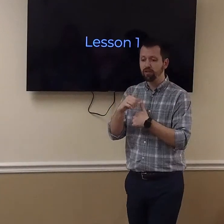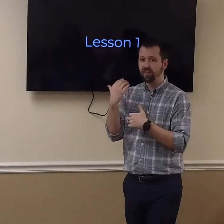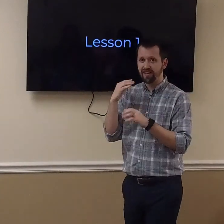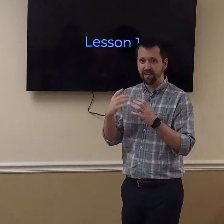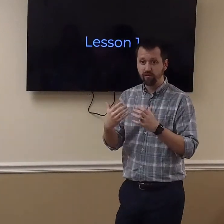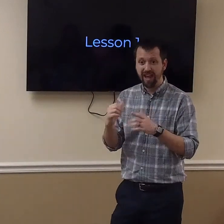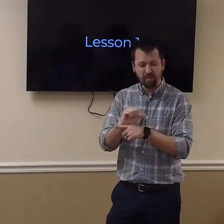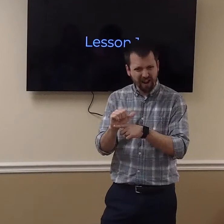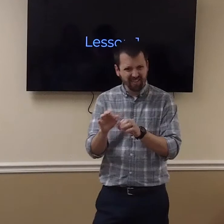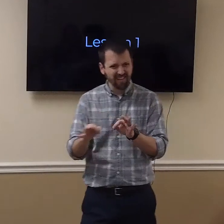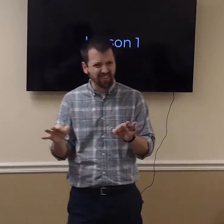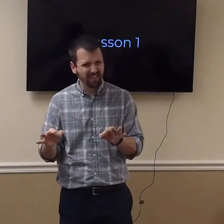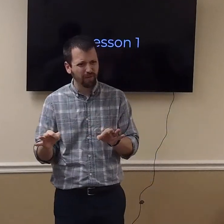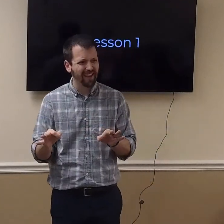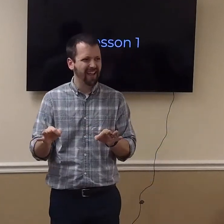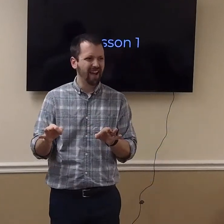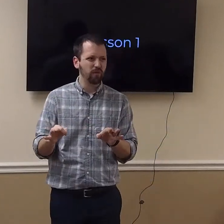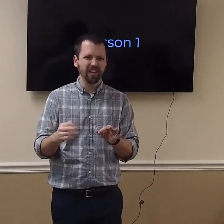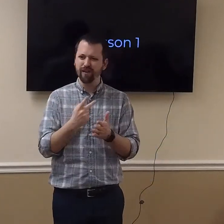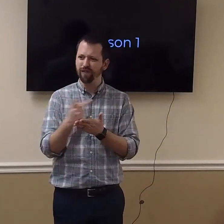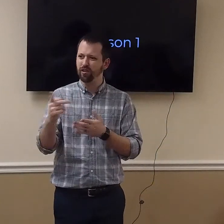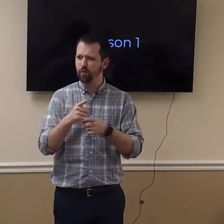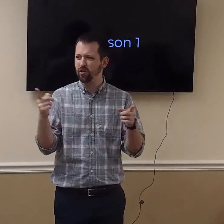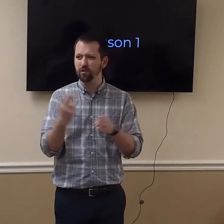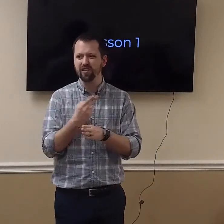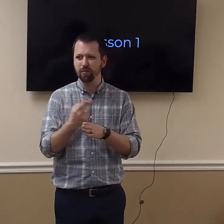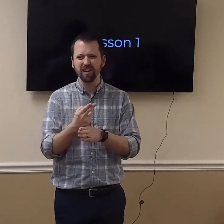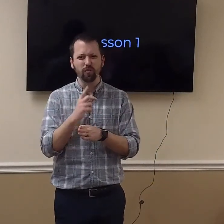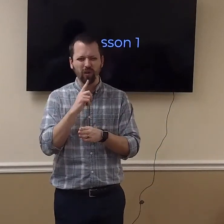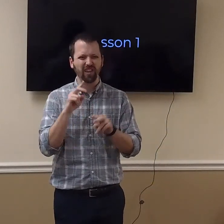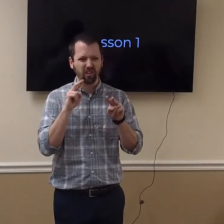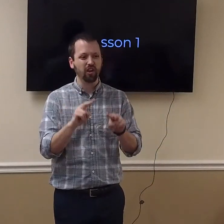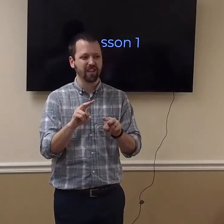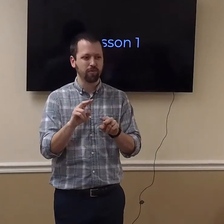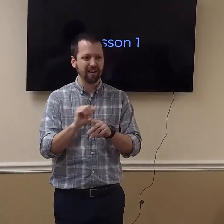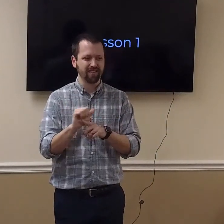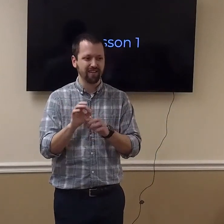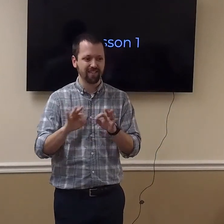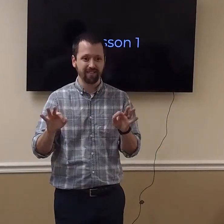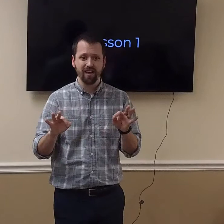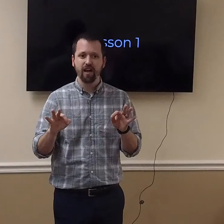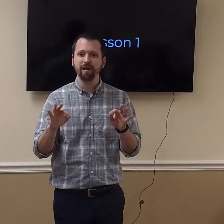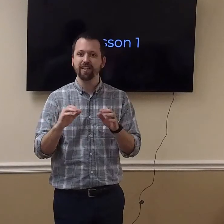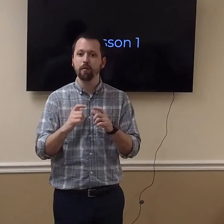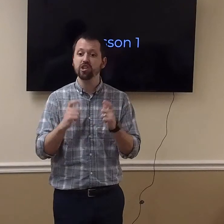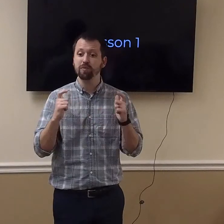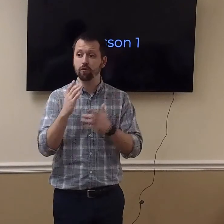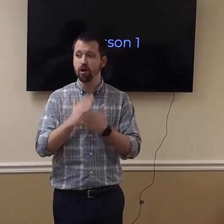in the last class, we had practice sentences, but I really kind of failed you all using them. We didn't really look at the practice sentences. I'm making them a much bigger part